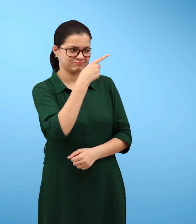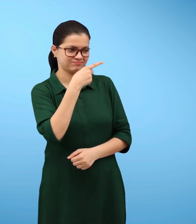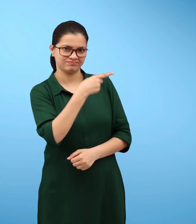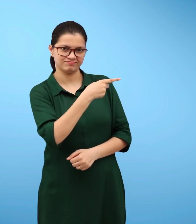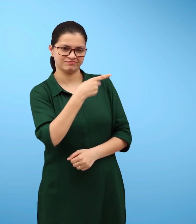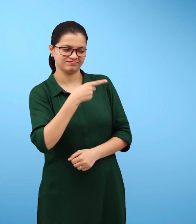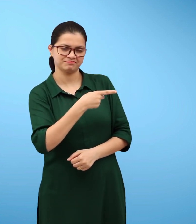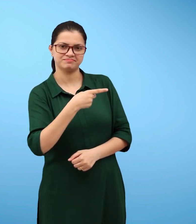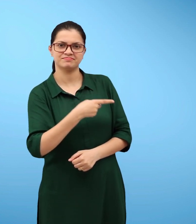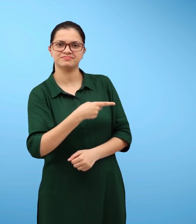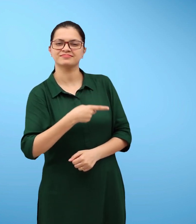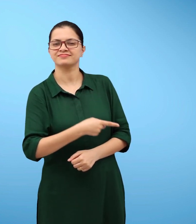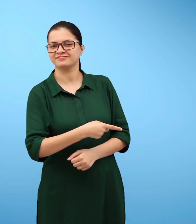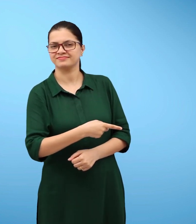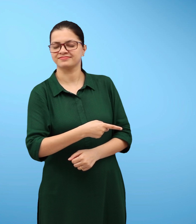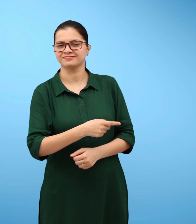Shikhar, Mandap,